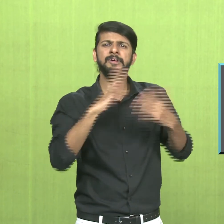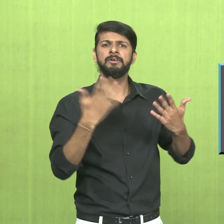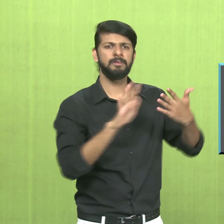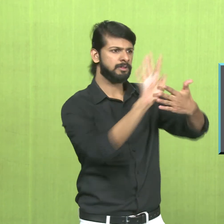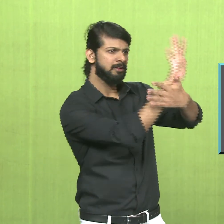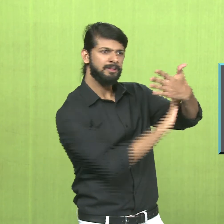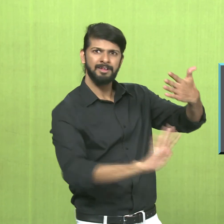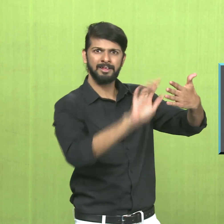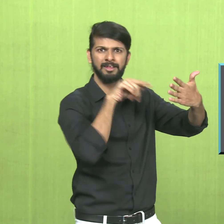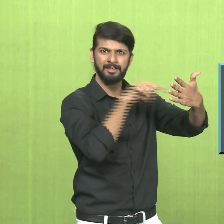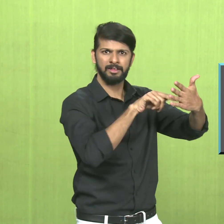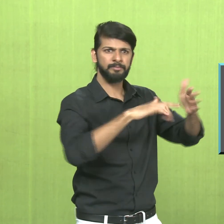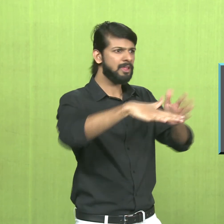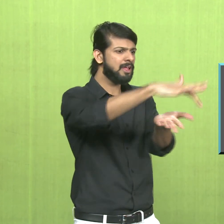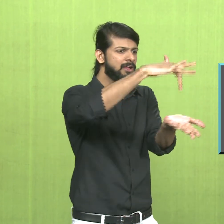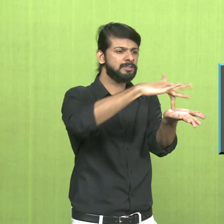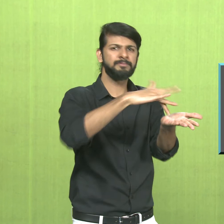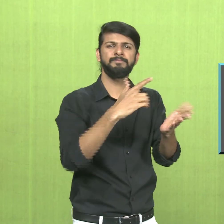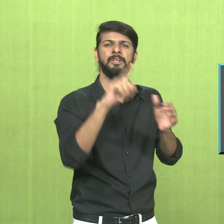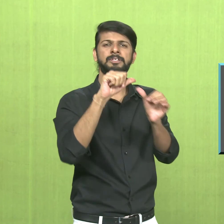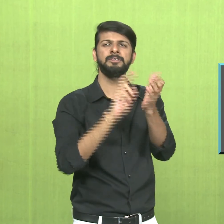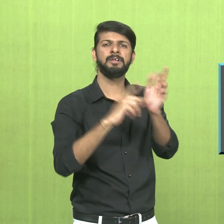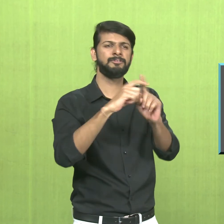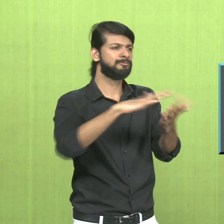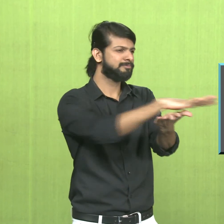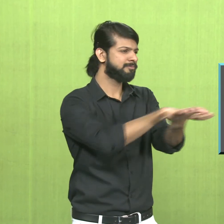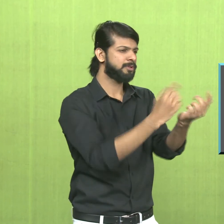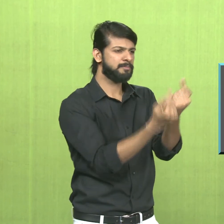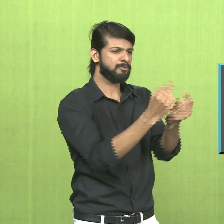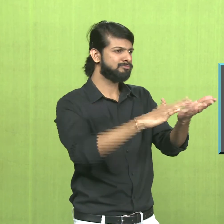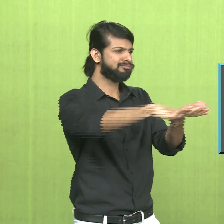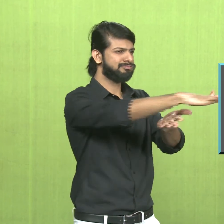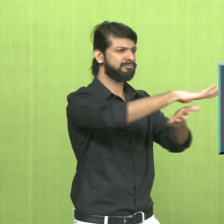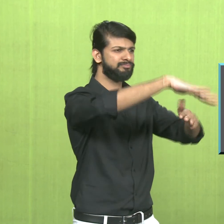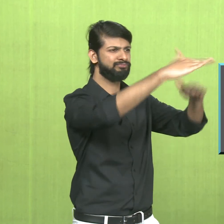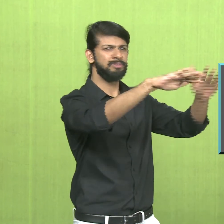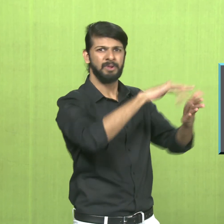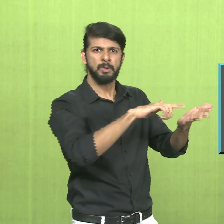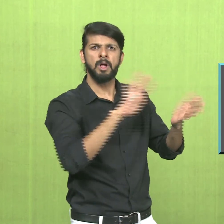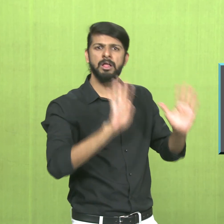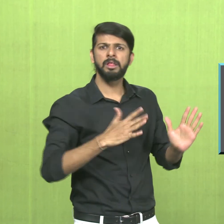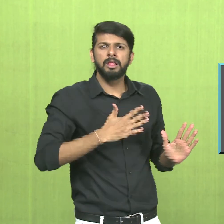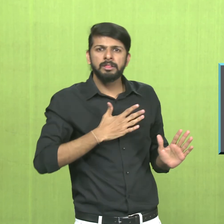There are shades of green and brown which has been used to show the texture of the land.